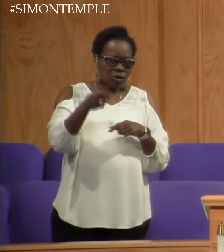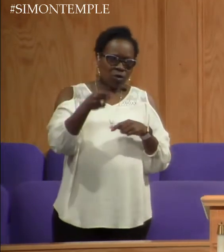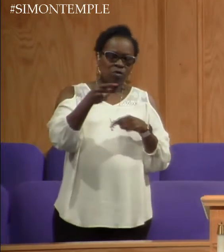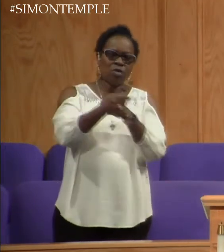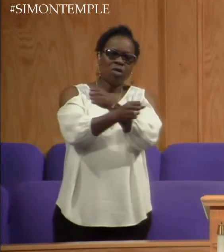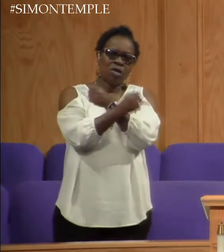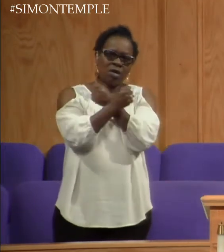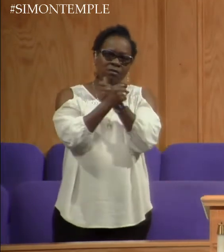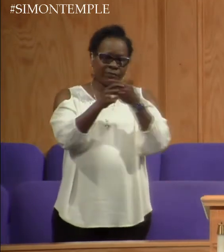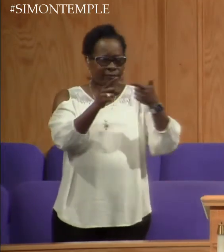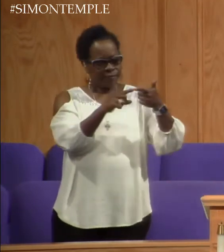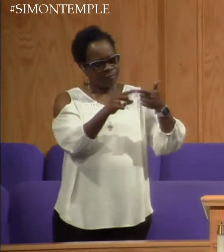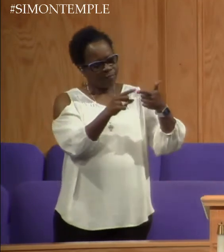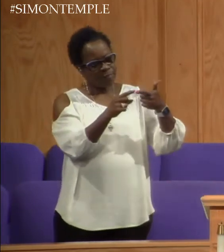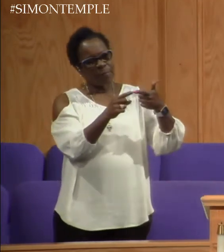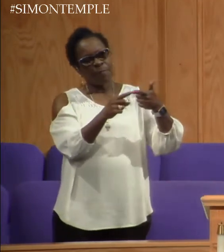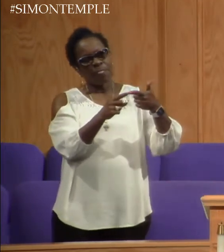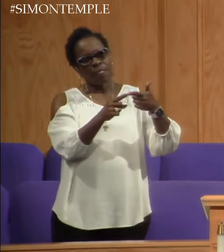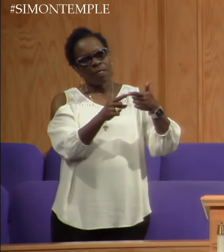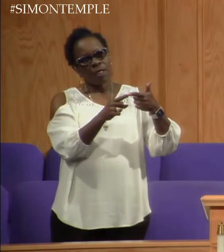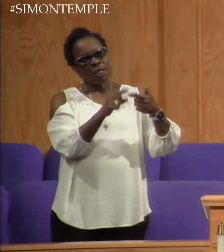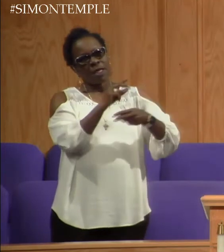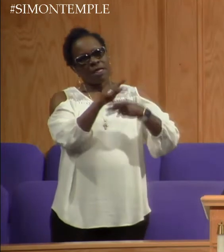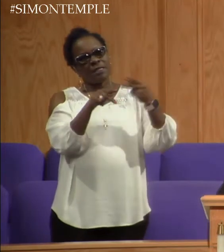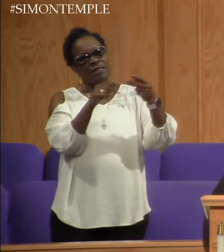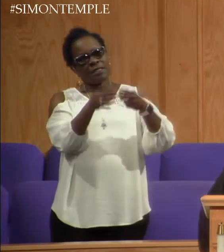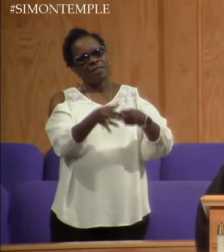second point, a certain kind of love.